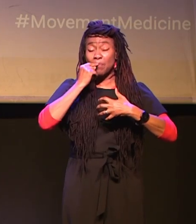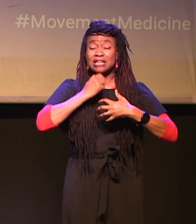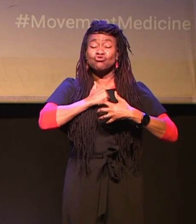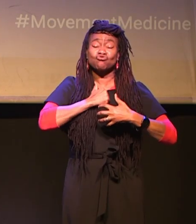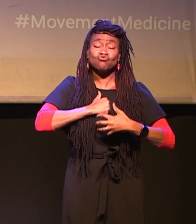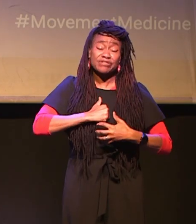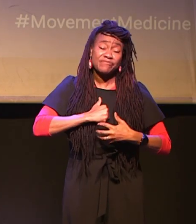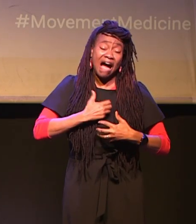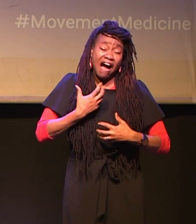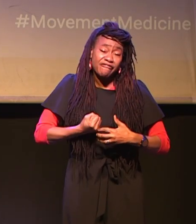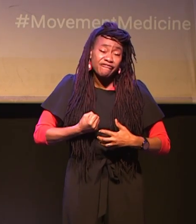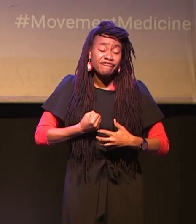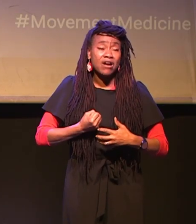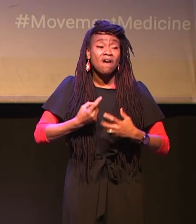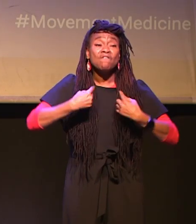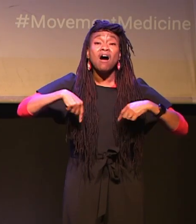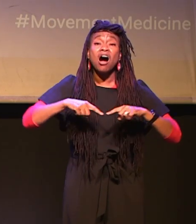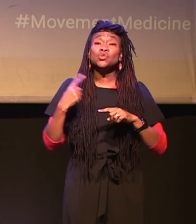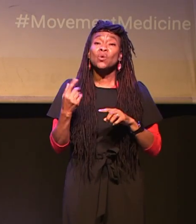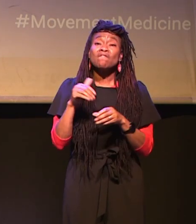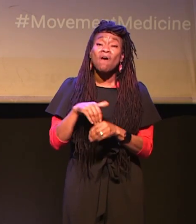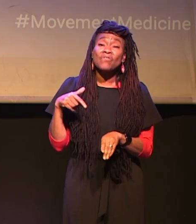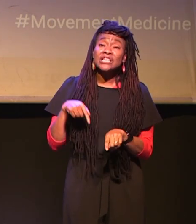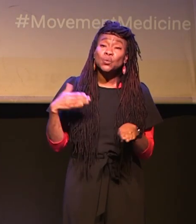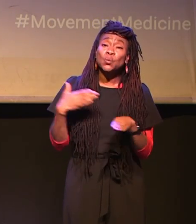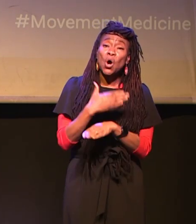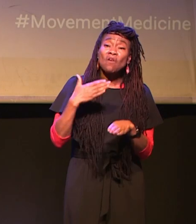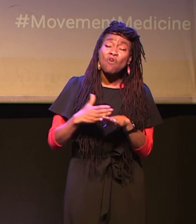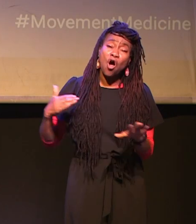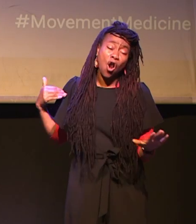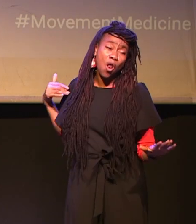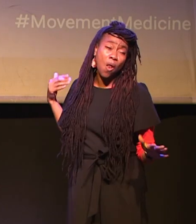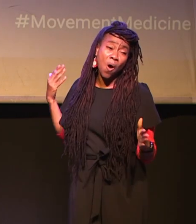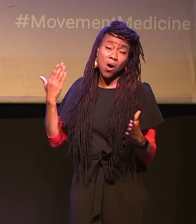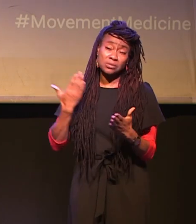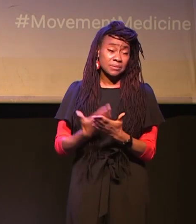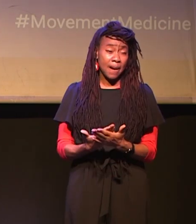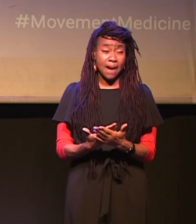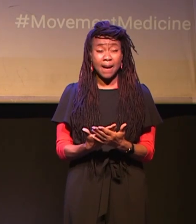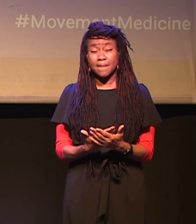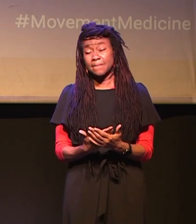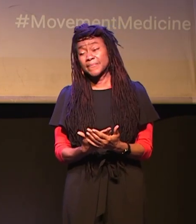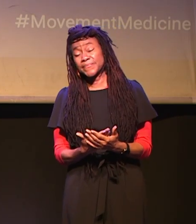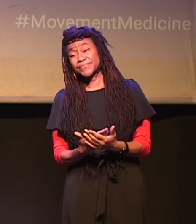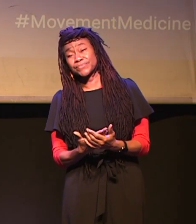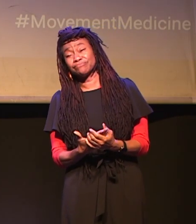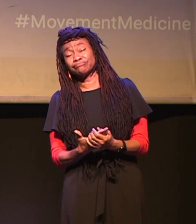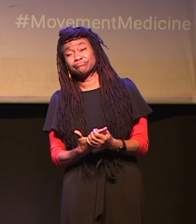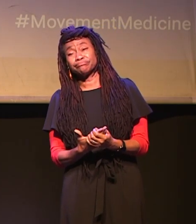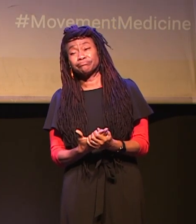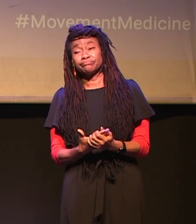I like for those of us who have been doing this work for a really long time. I don't